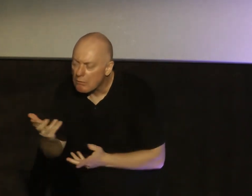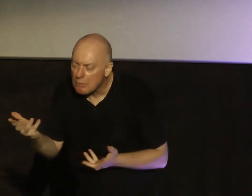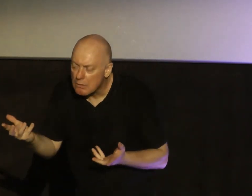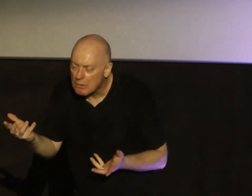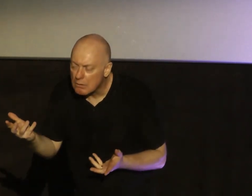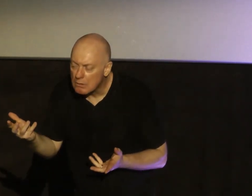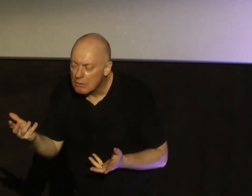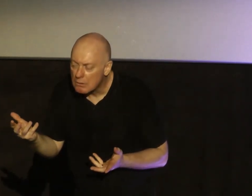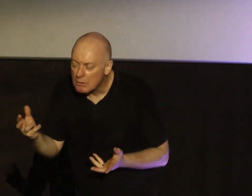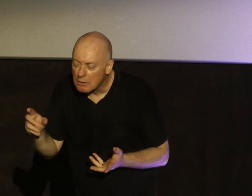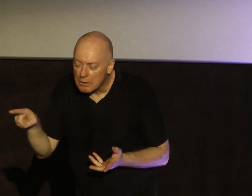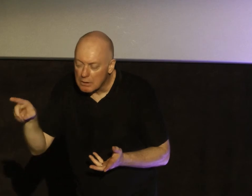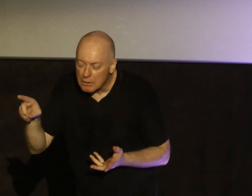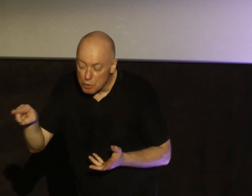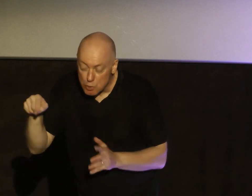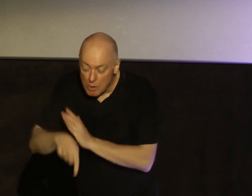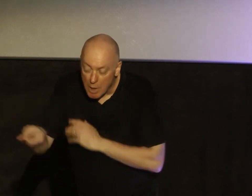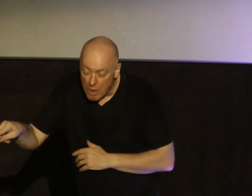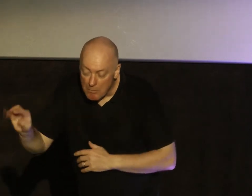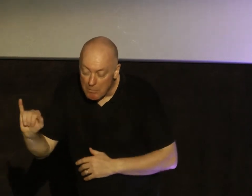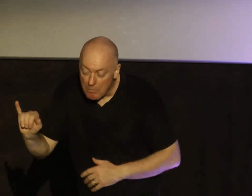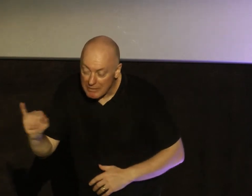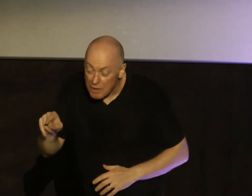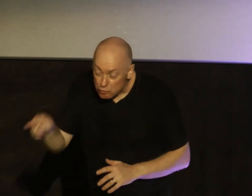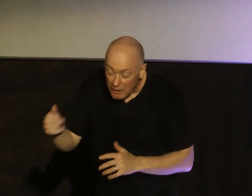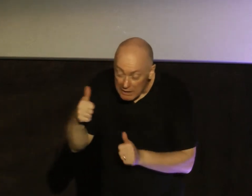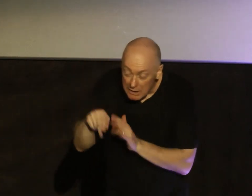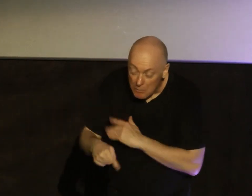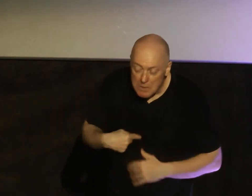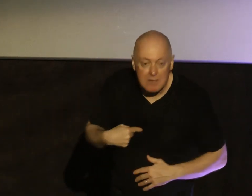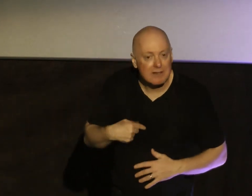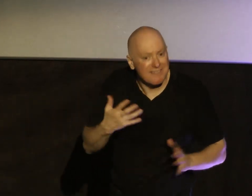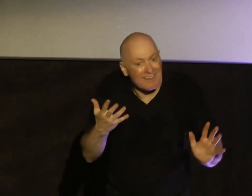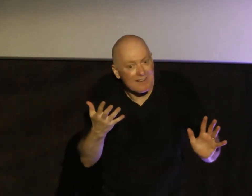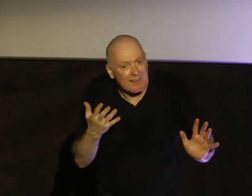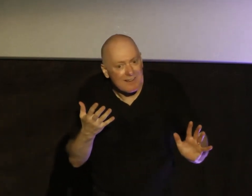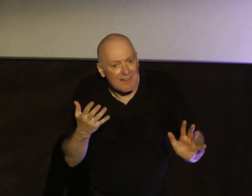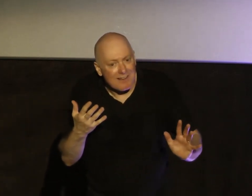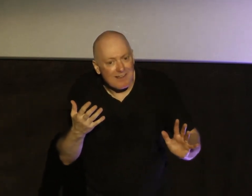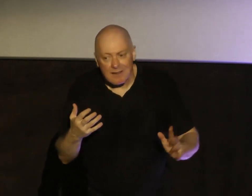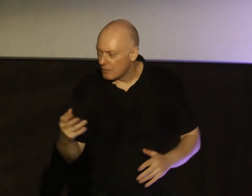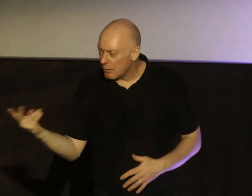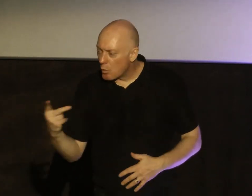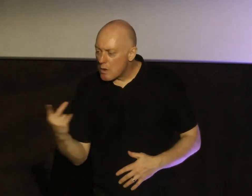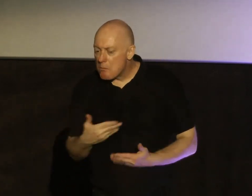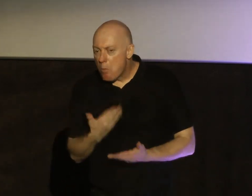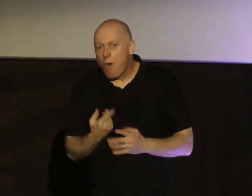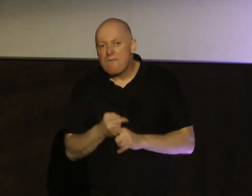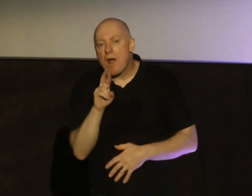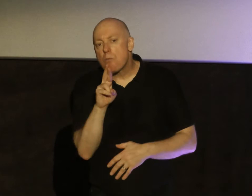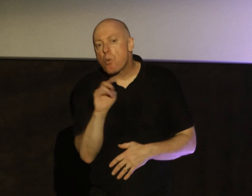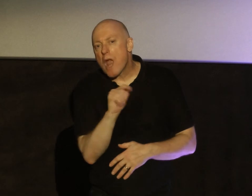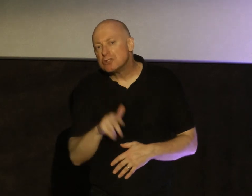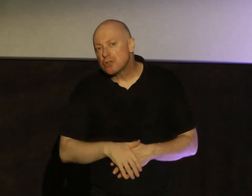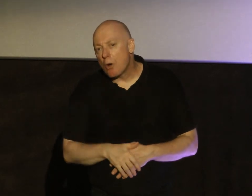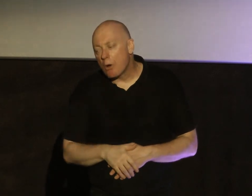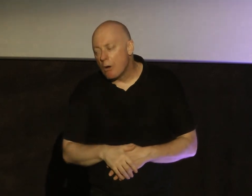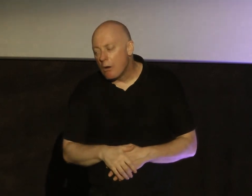they kill him like they tried to do to me? I mean, we were both born from Rachel. He probably became a favorite to